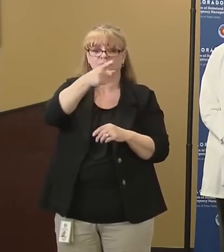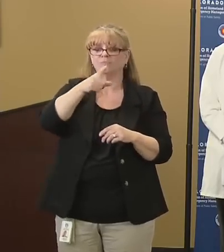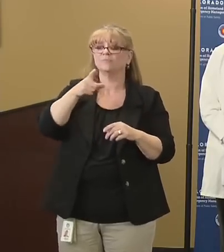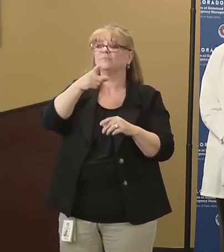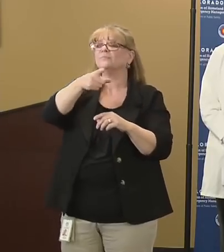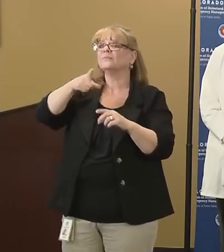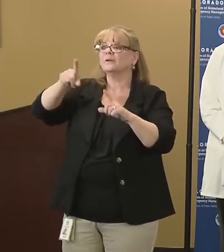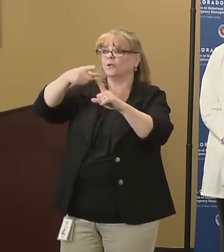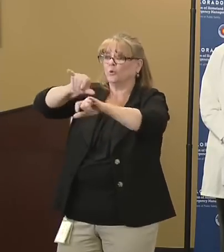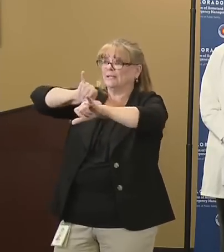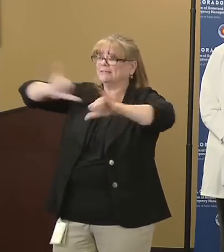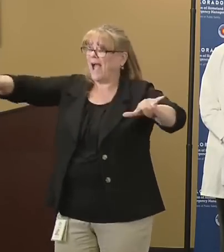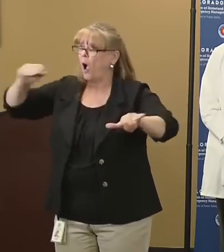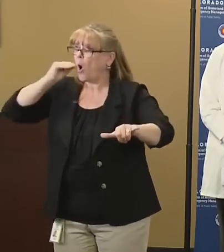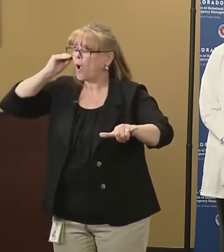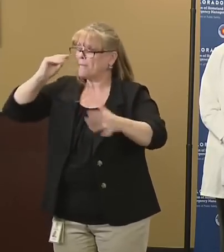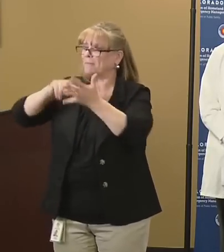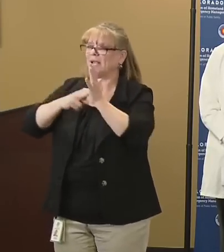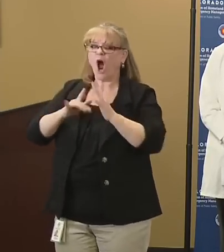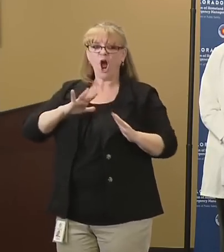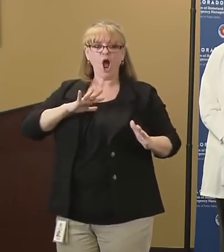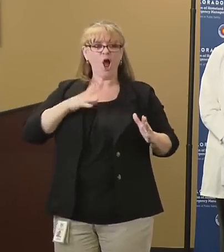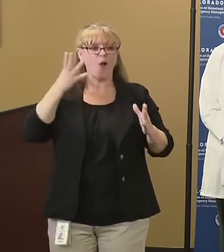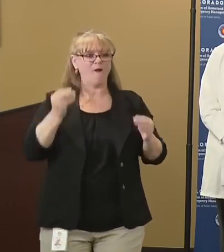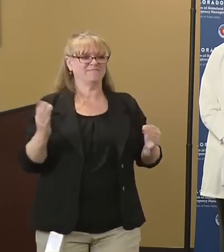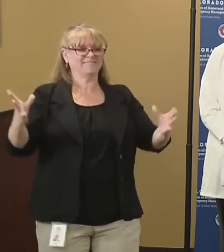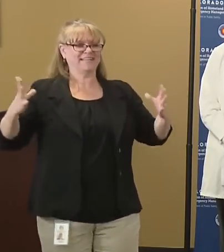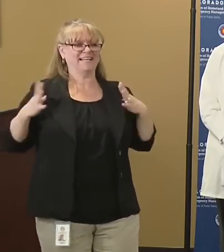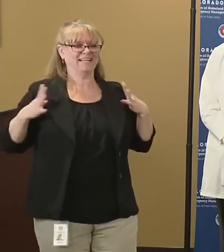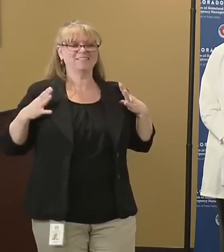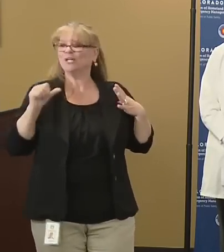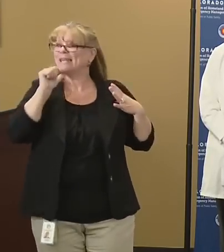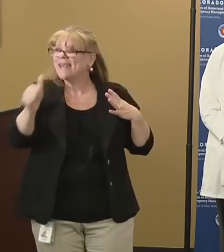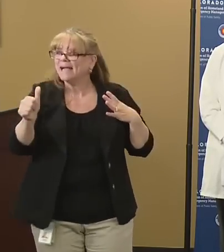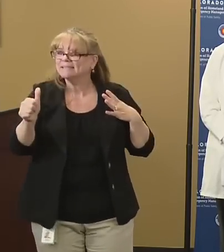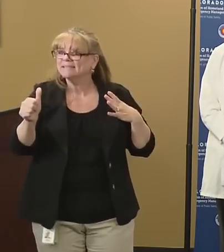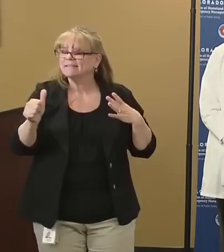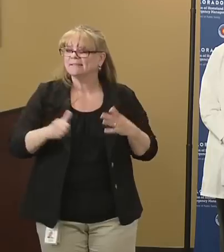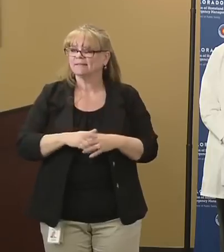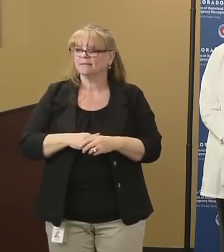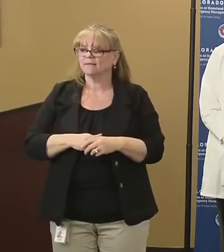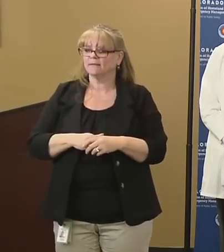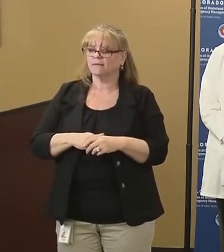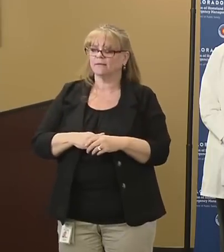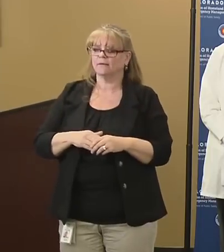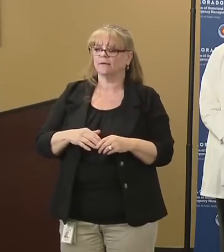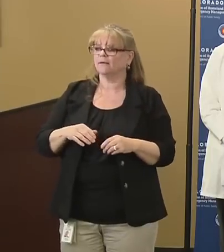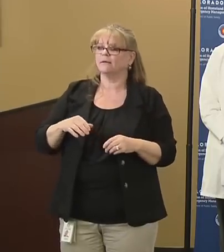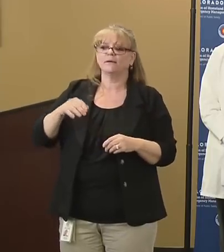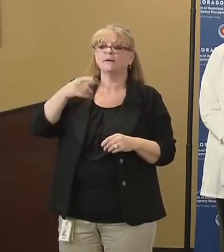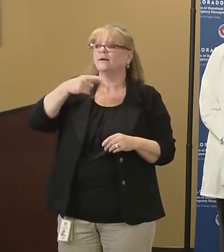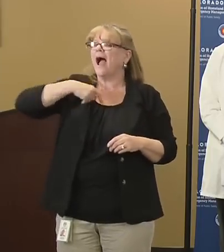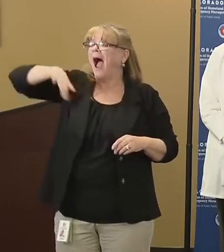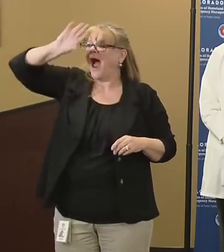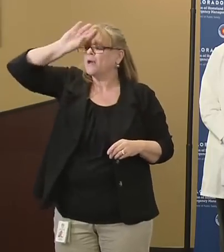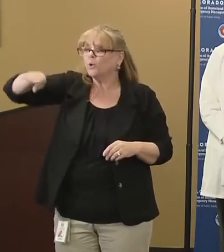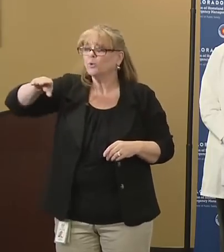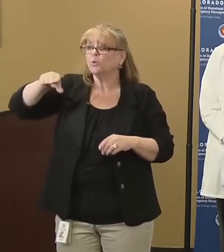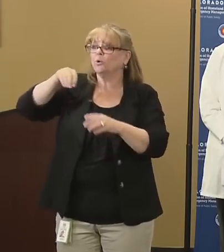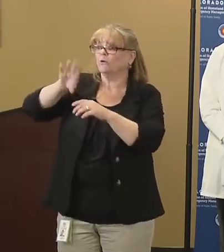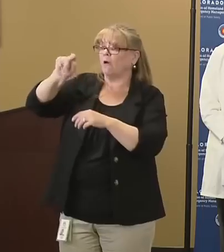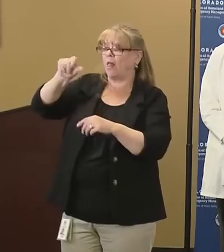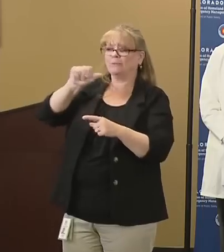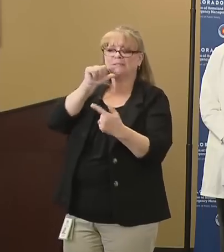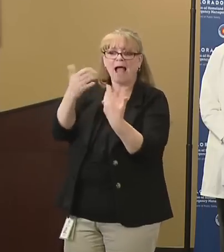at home. This is not a vacation. This is a very serious challenge for Colorado, perhaps the most serious of a generation, certainly the